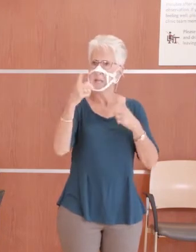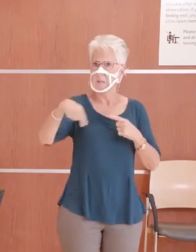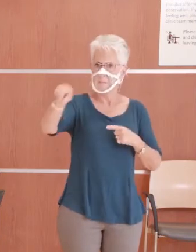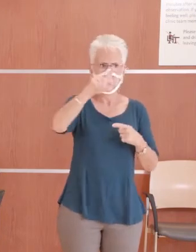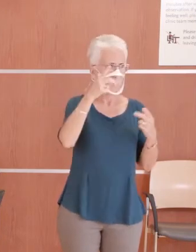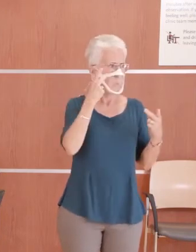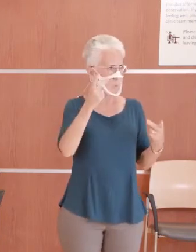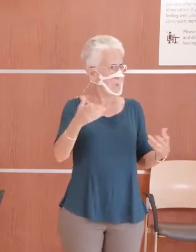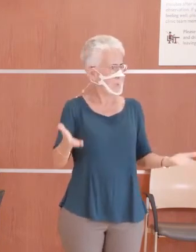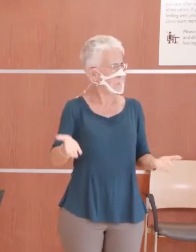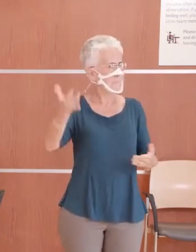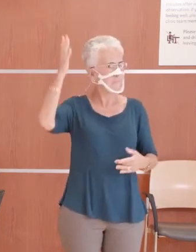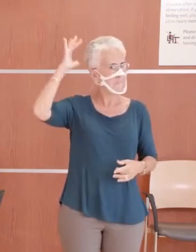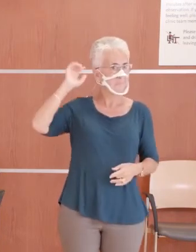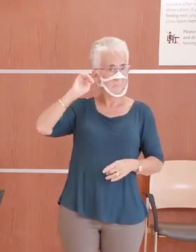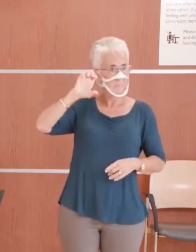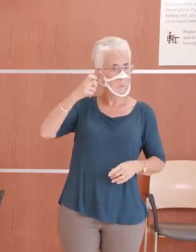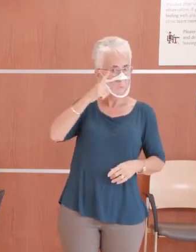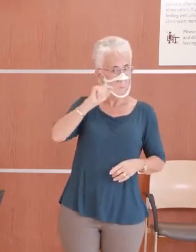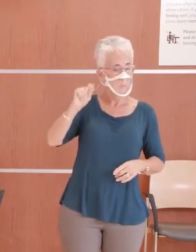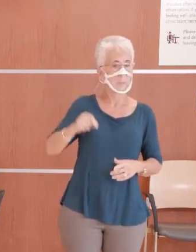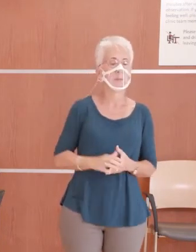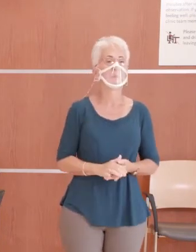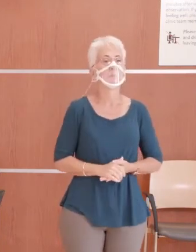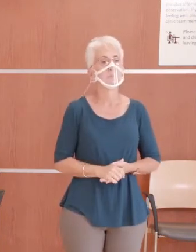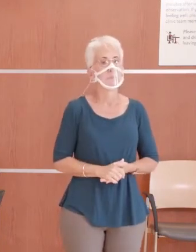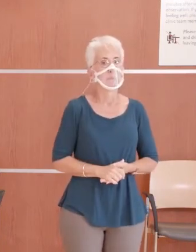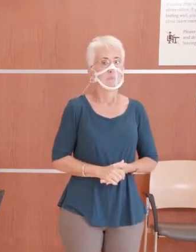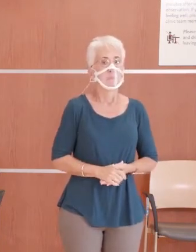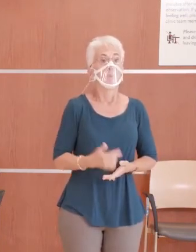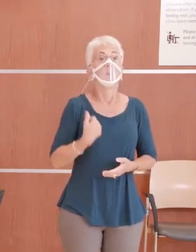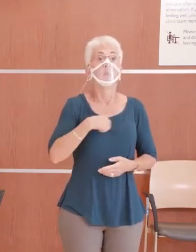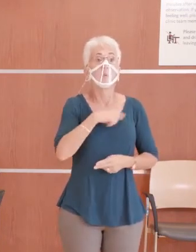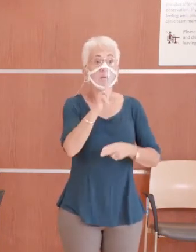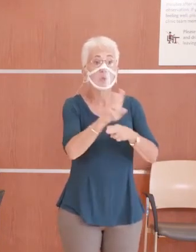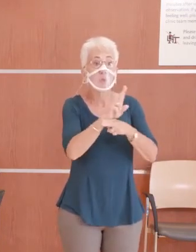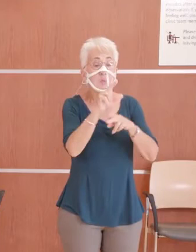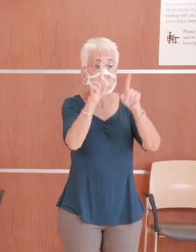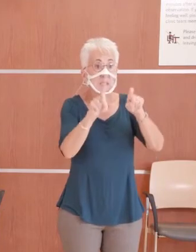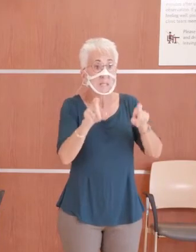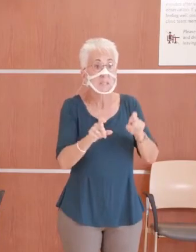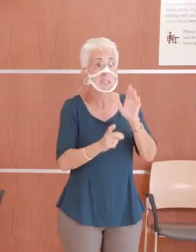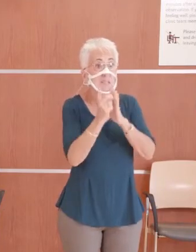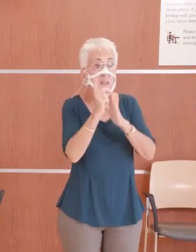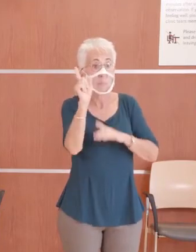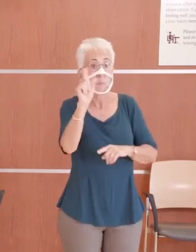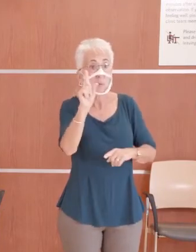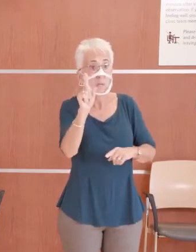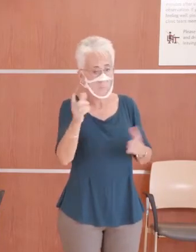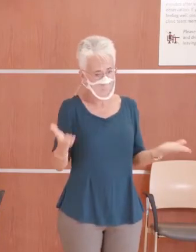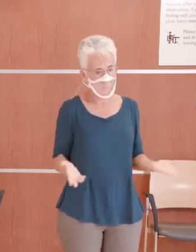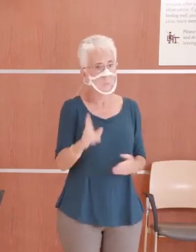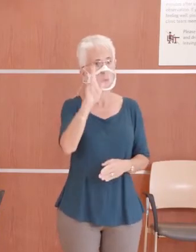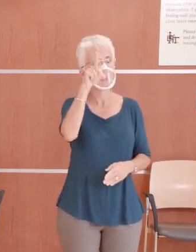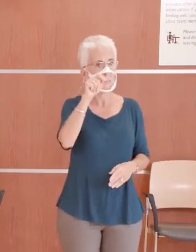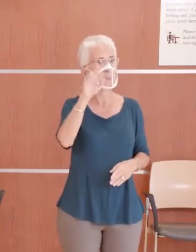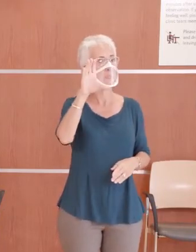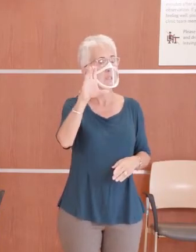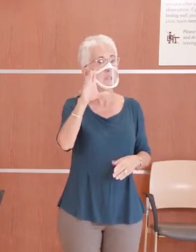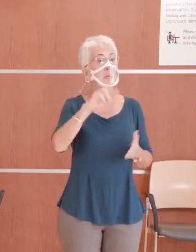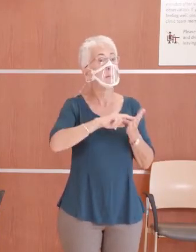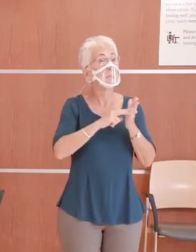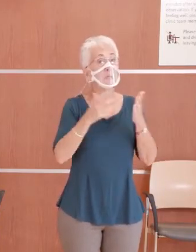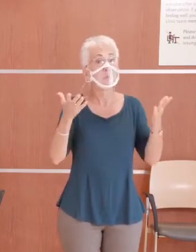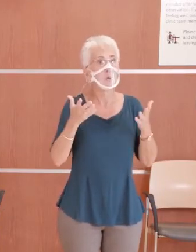that. We initially used a test that was developed at UPMC that allowed us to quickly respond to the need